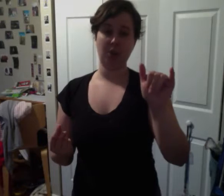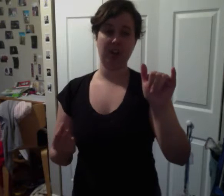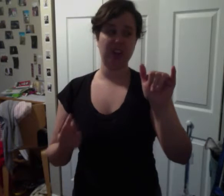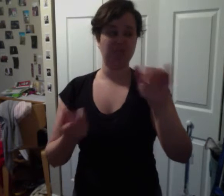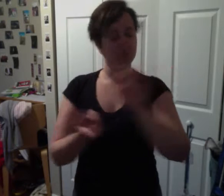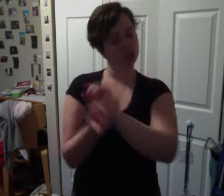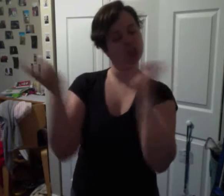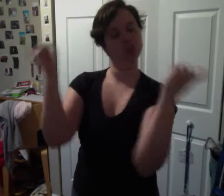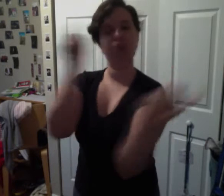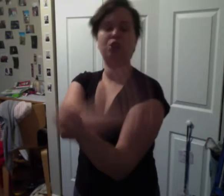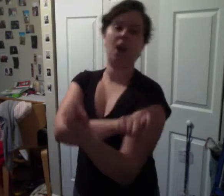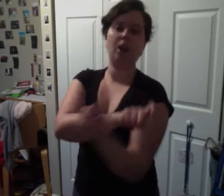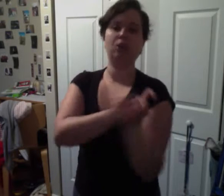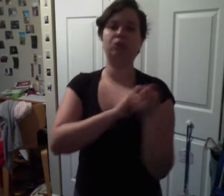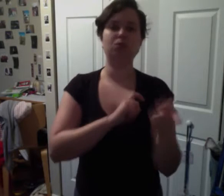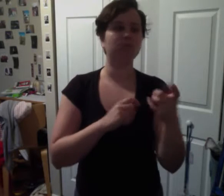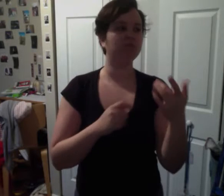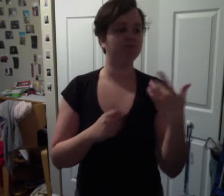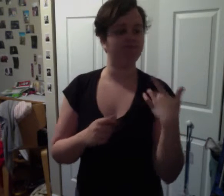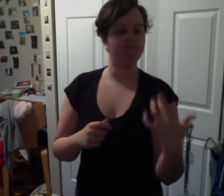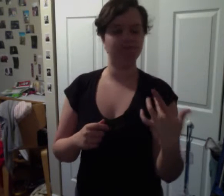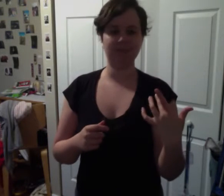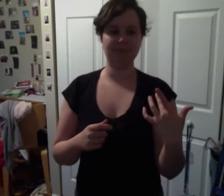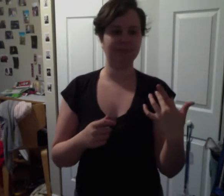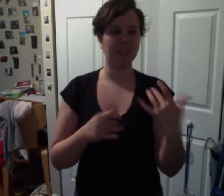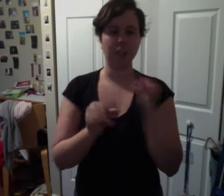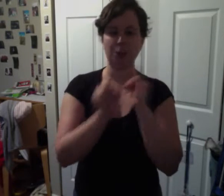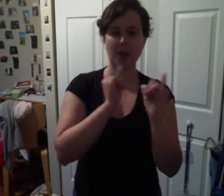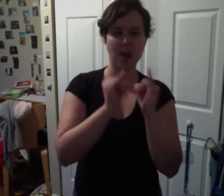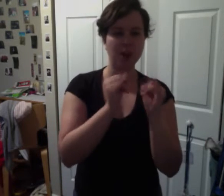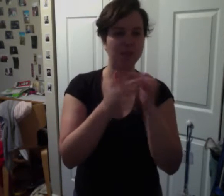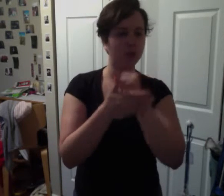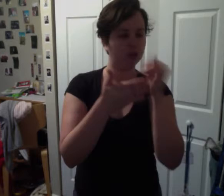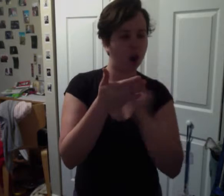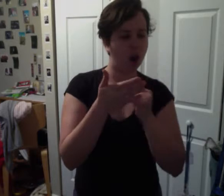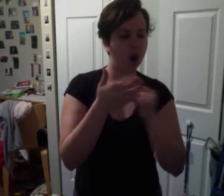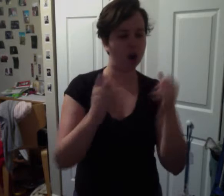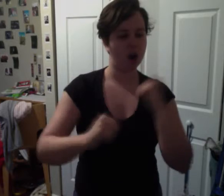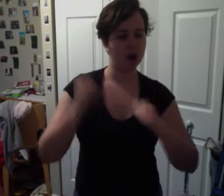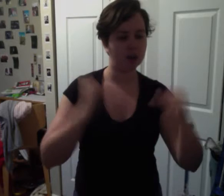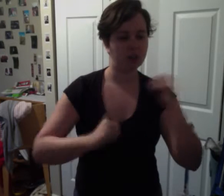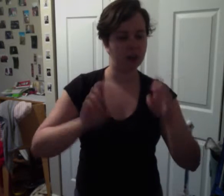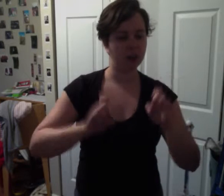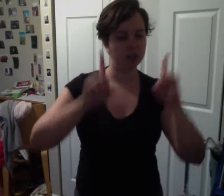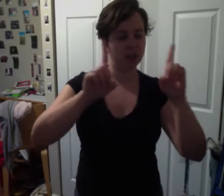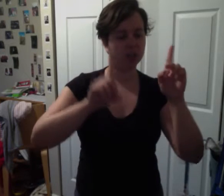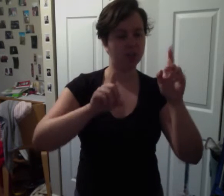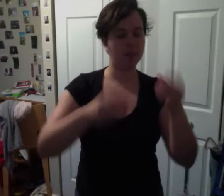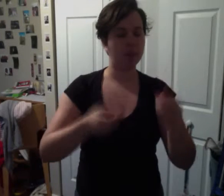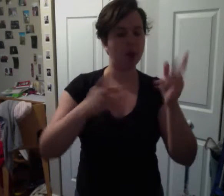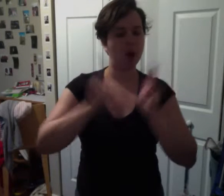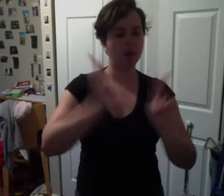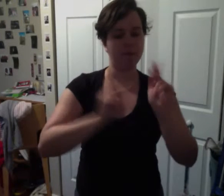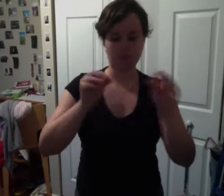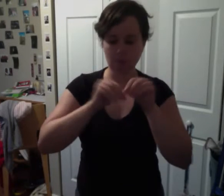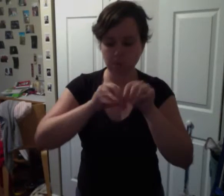work of art or entertainment or education that's seen or heard by a whole lot of people. But I wanted to try something where the